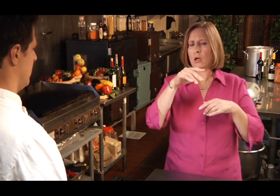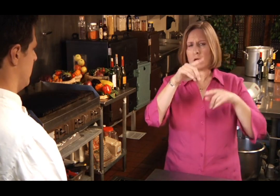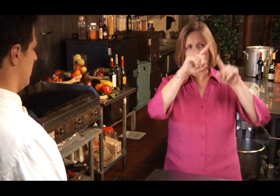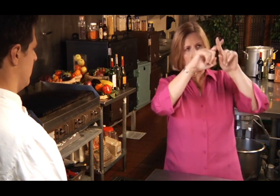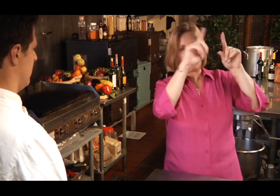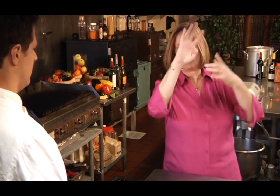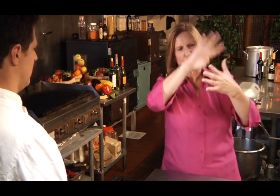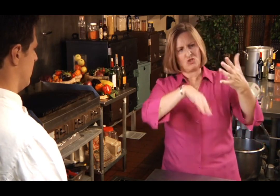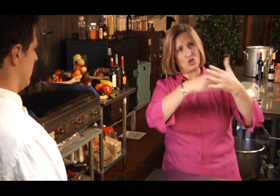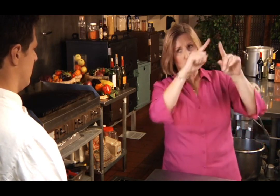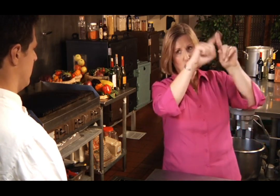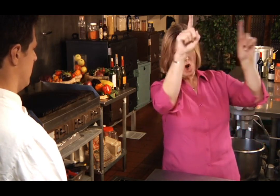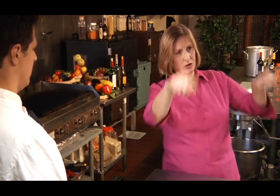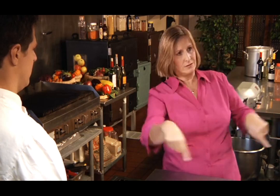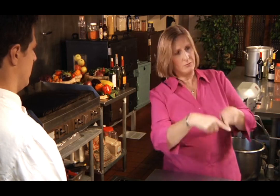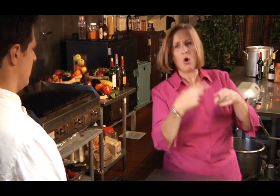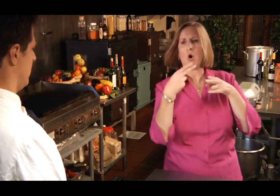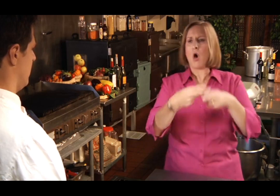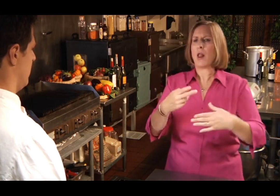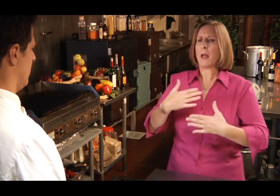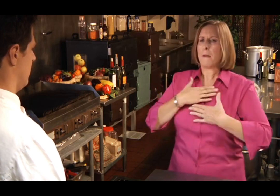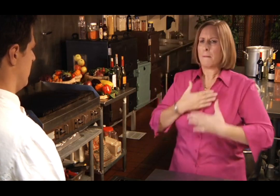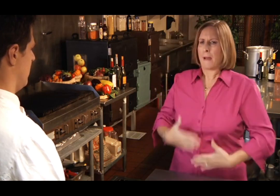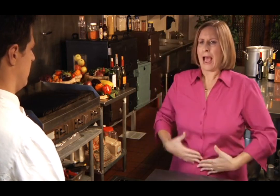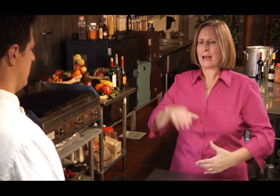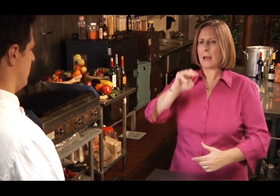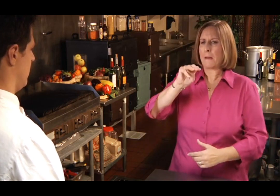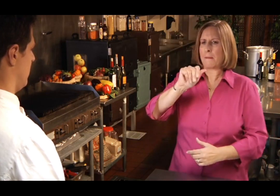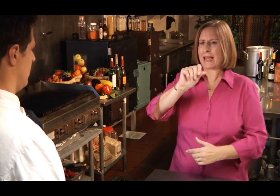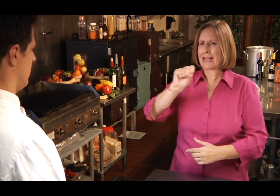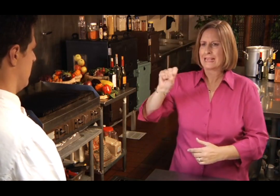at a chart called the Body Mass Index chart, or BMI.